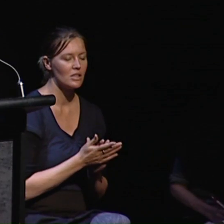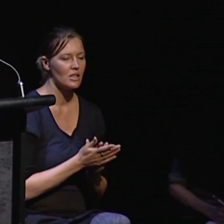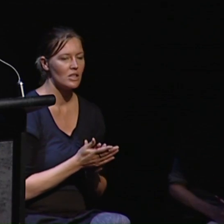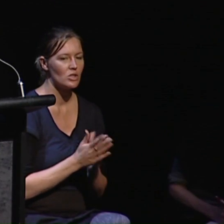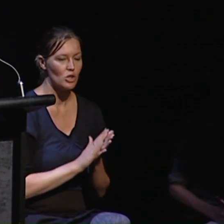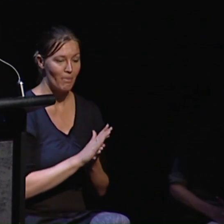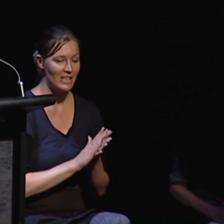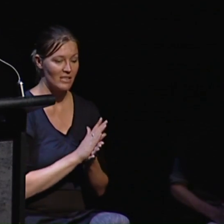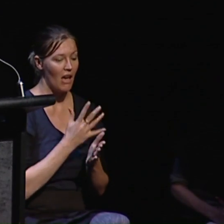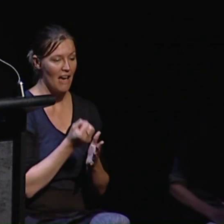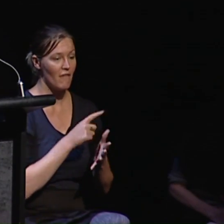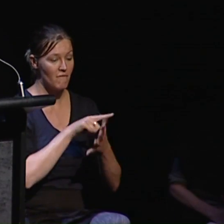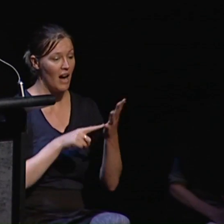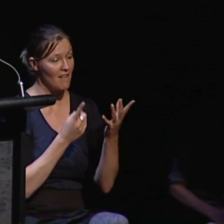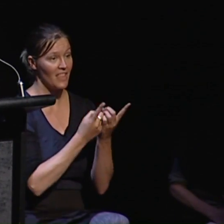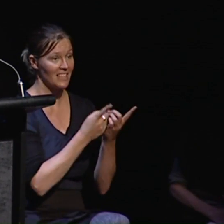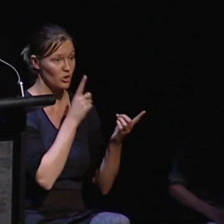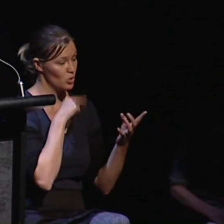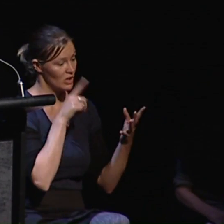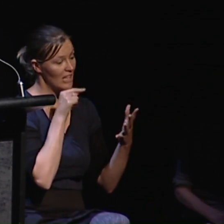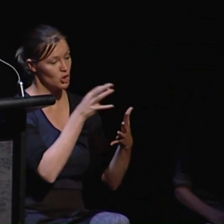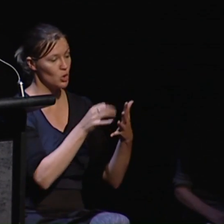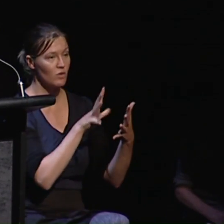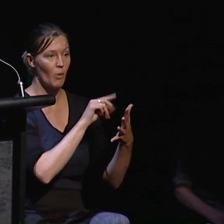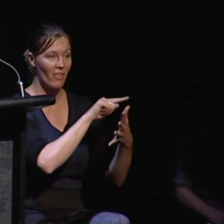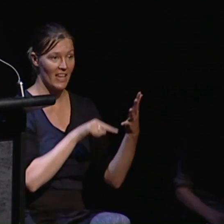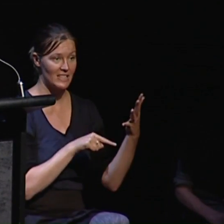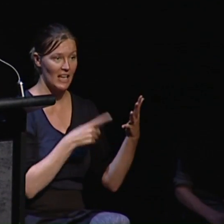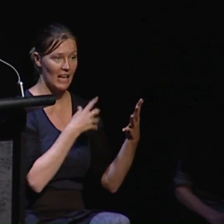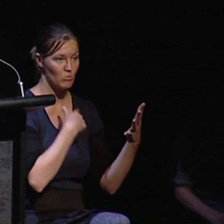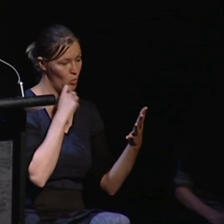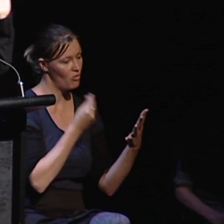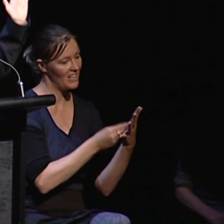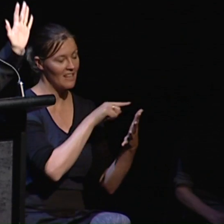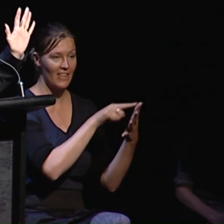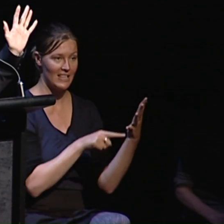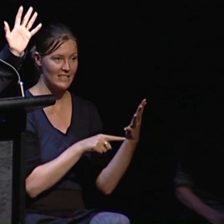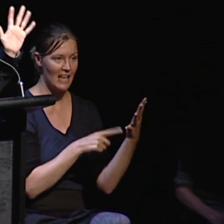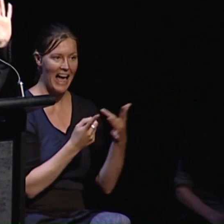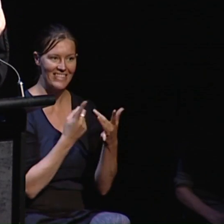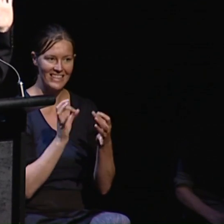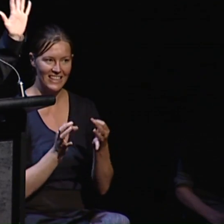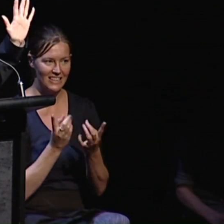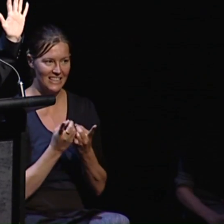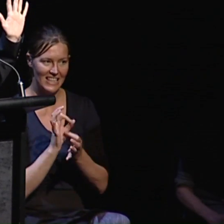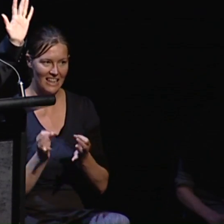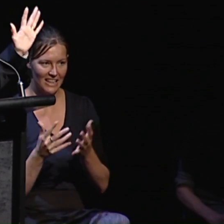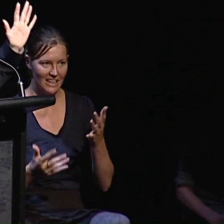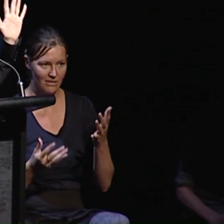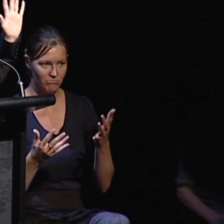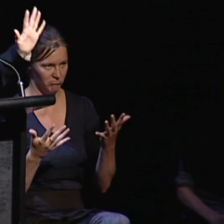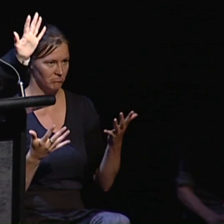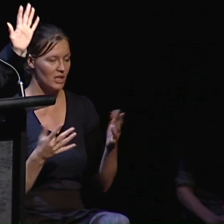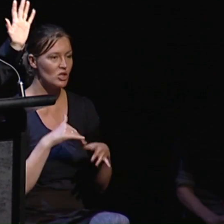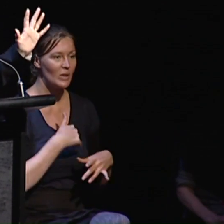is, here are the 5 things you can choose from because that's what governments fund. We need another balance. We need some